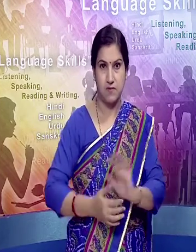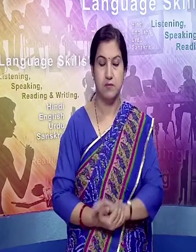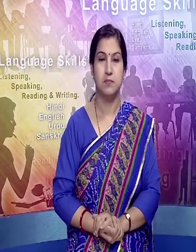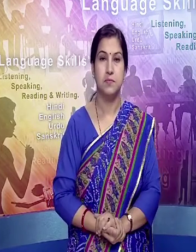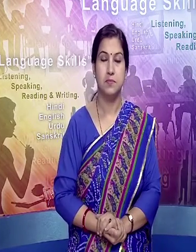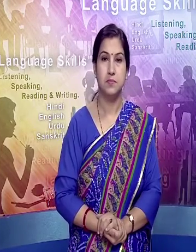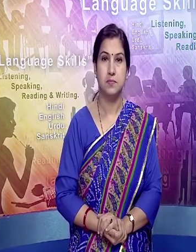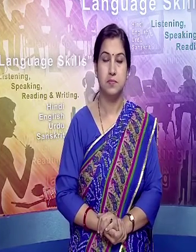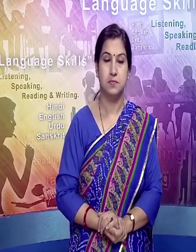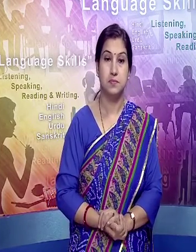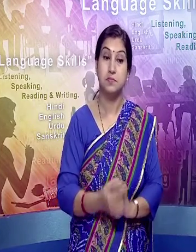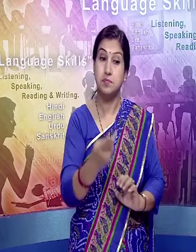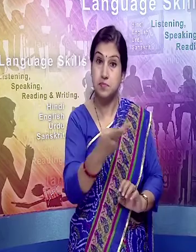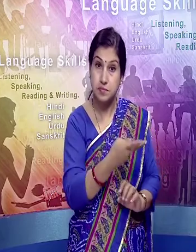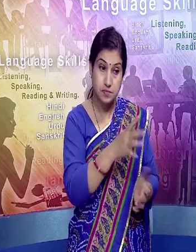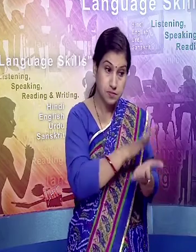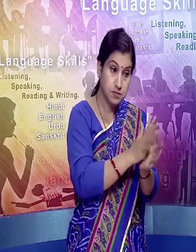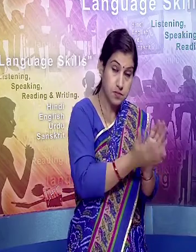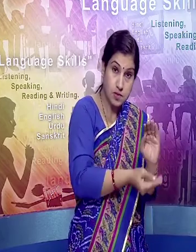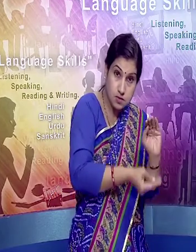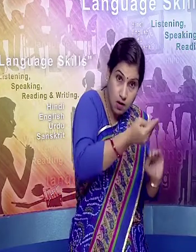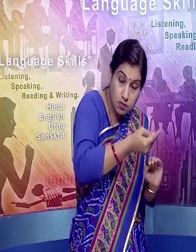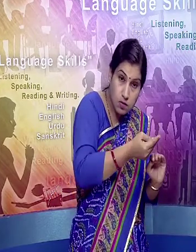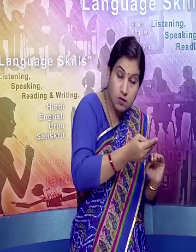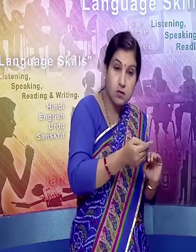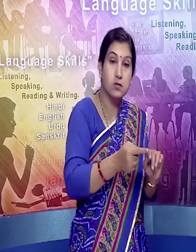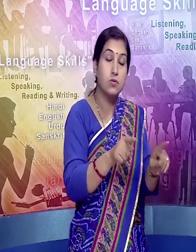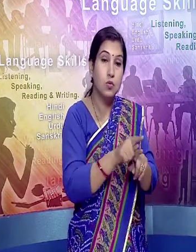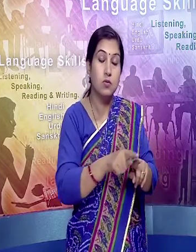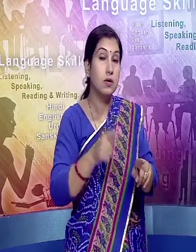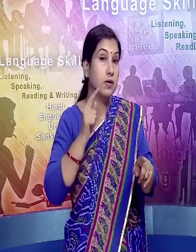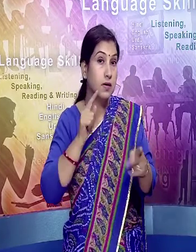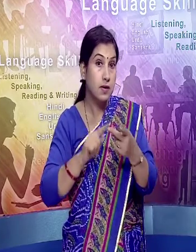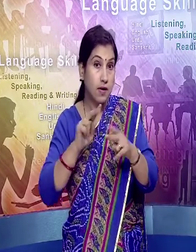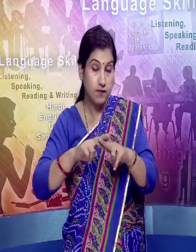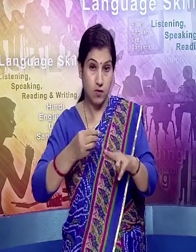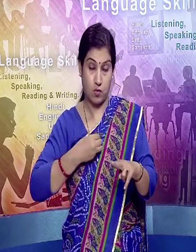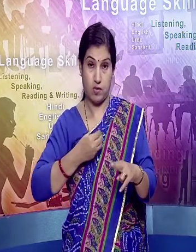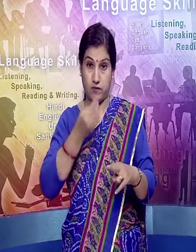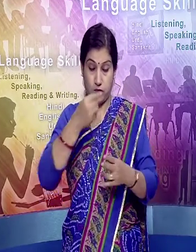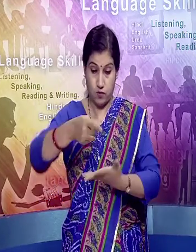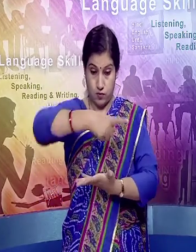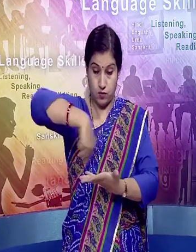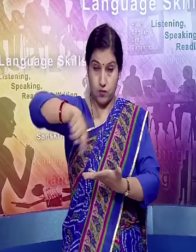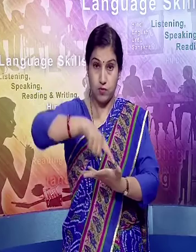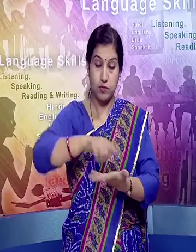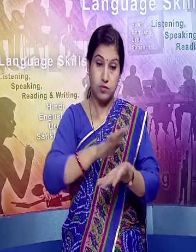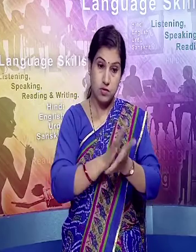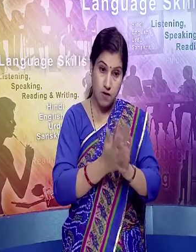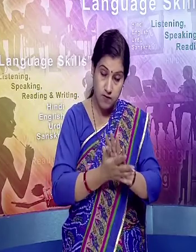which are more in cereals. So, if we consume cereals along with the pulses,